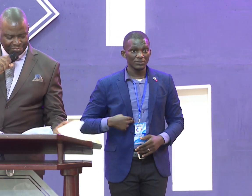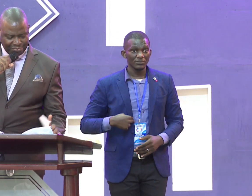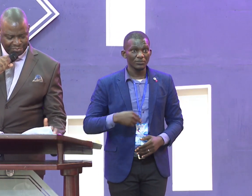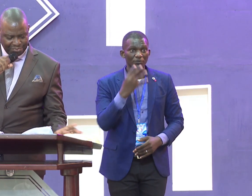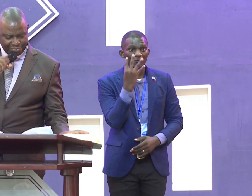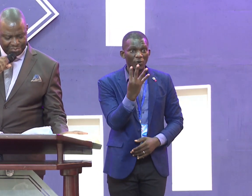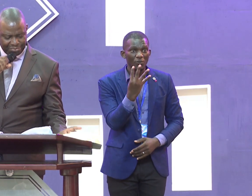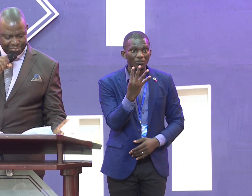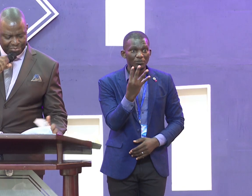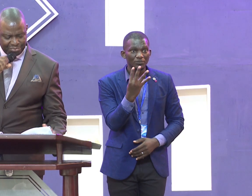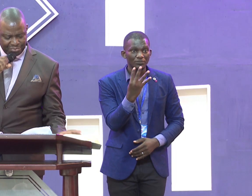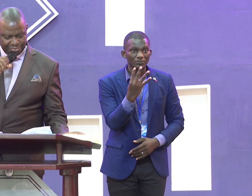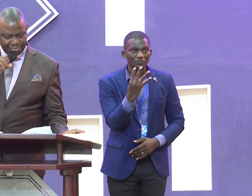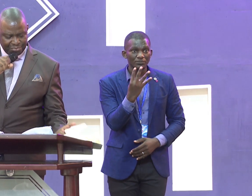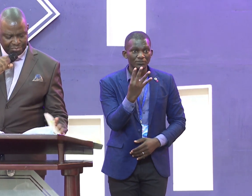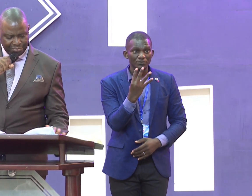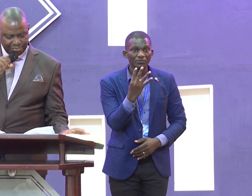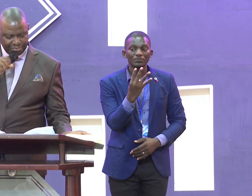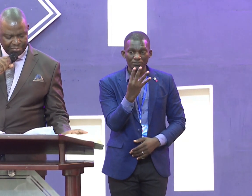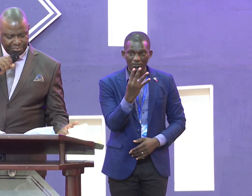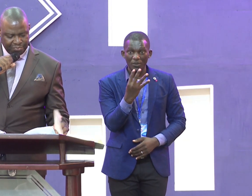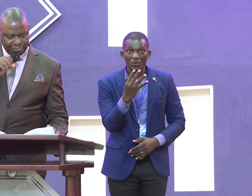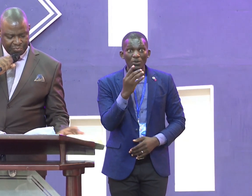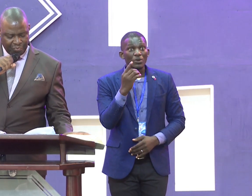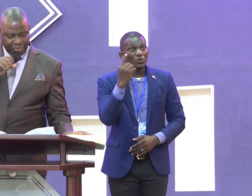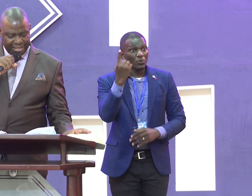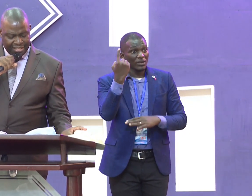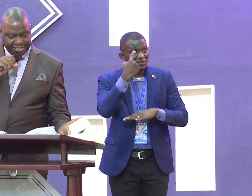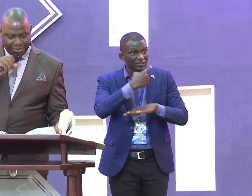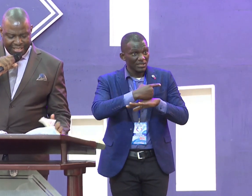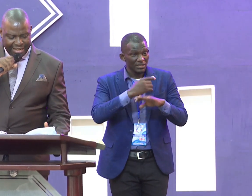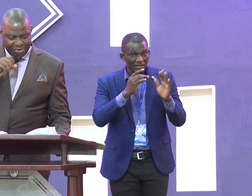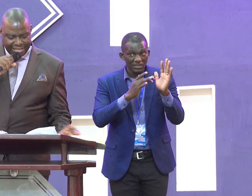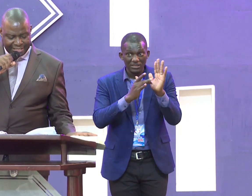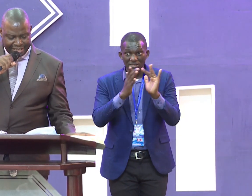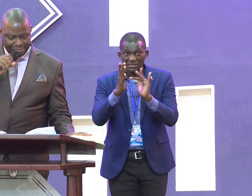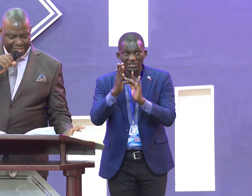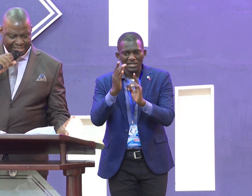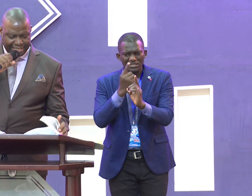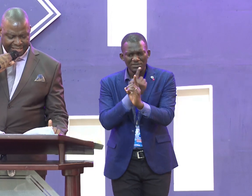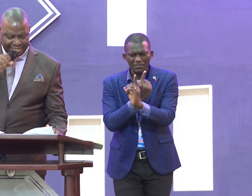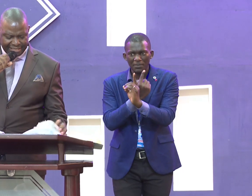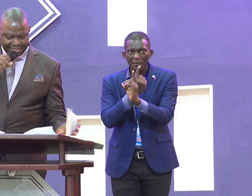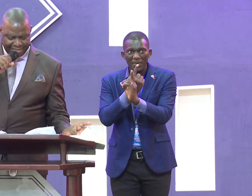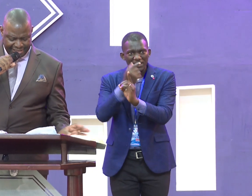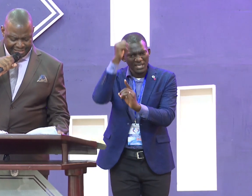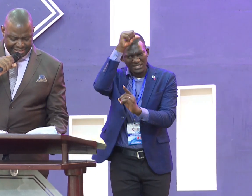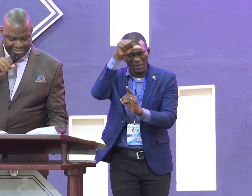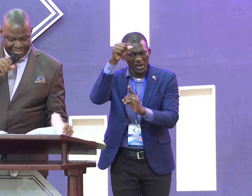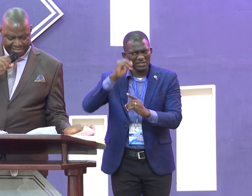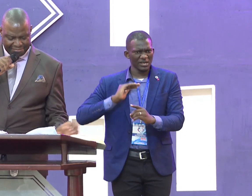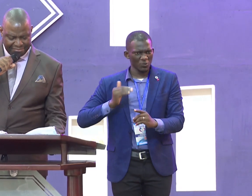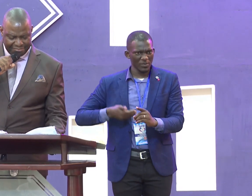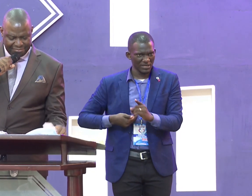one time Jesus met the Samaritan woman. This morning I read a statement that Jesus said.